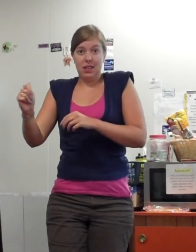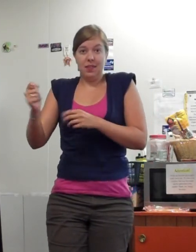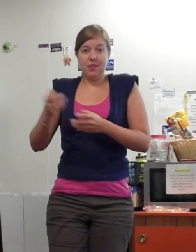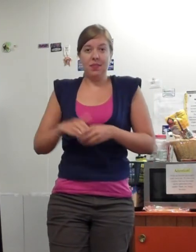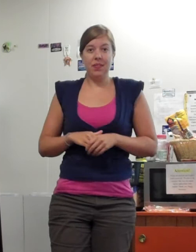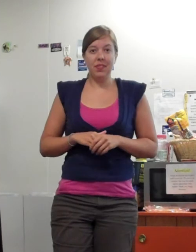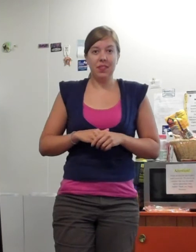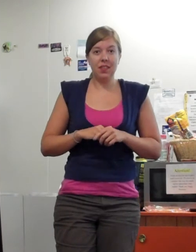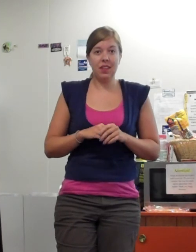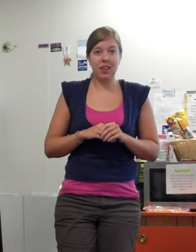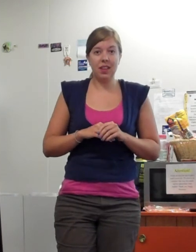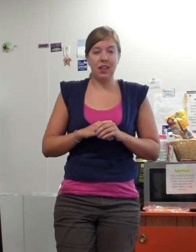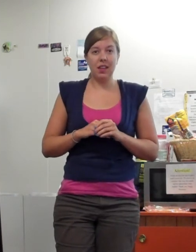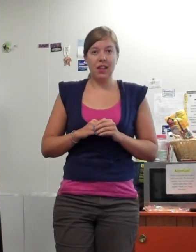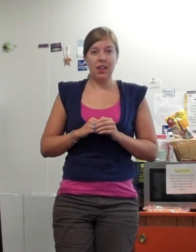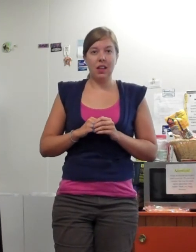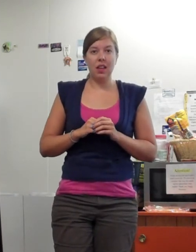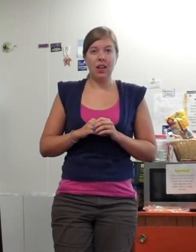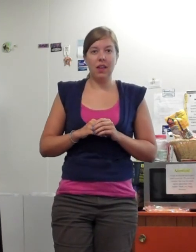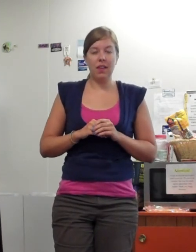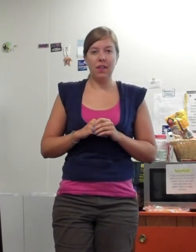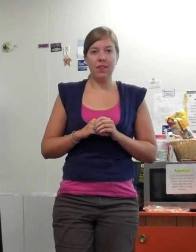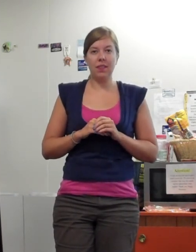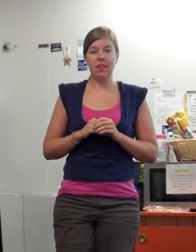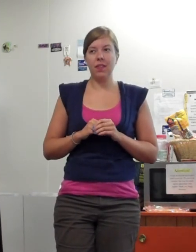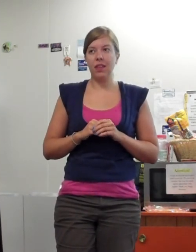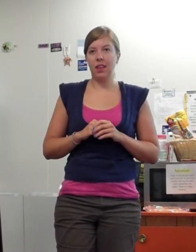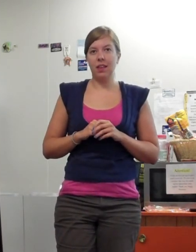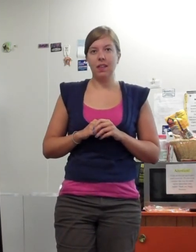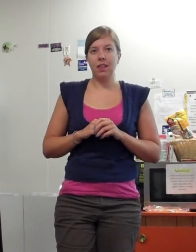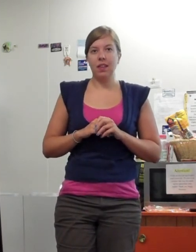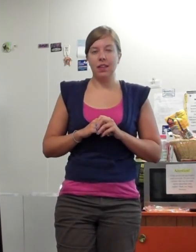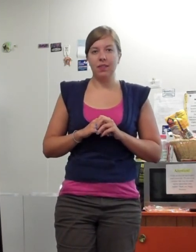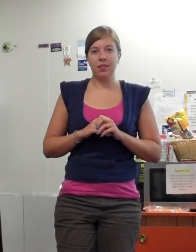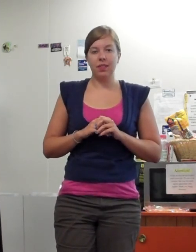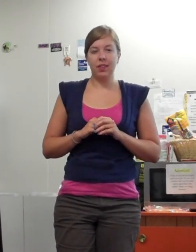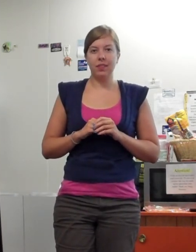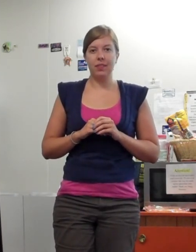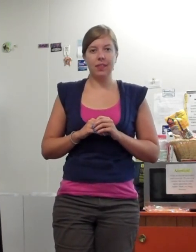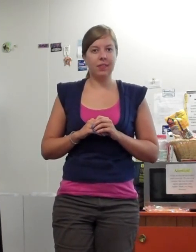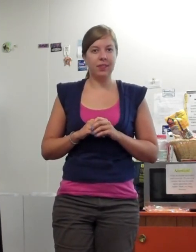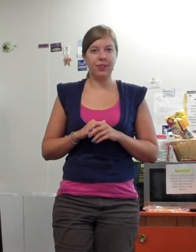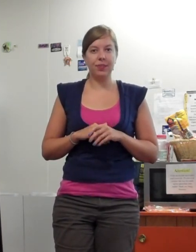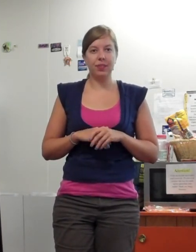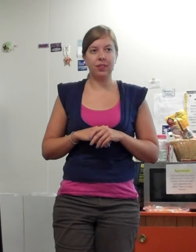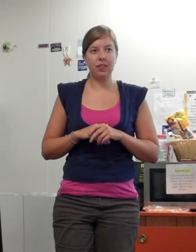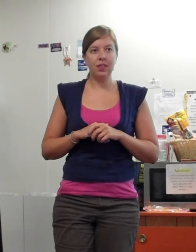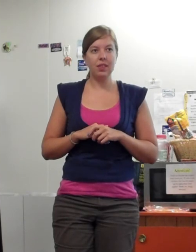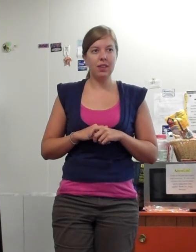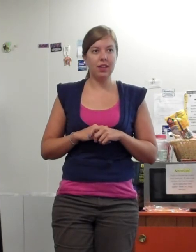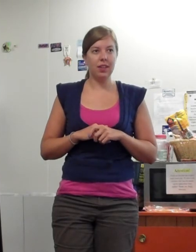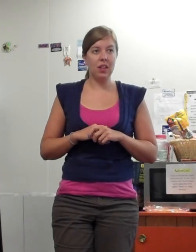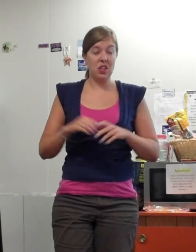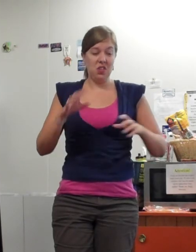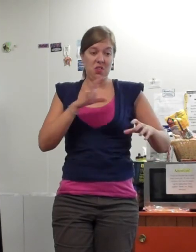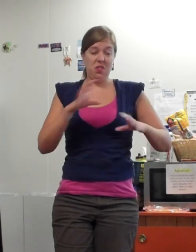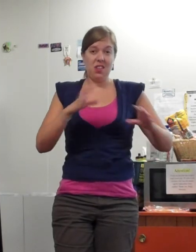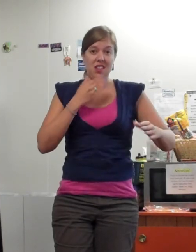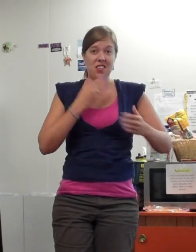You already did it. Oh, they already did it again. Oh, you did a good job of it too, because you were kind of like bouncing around. You were pretty good. I don't think you did this one.